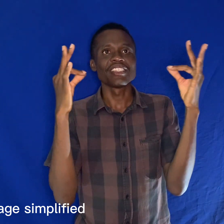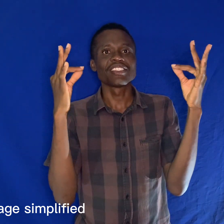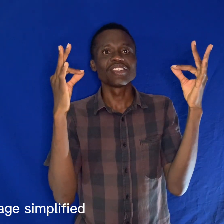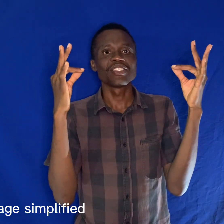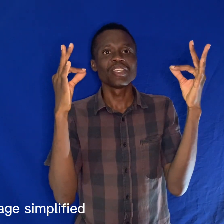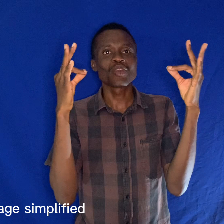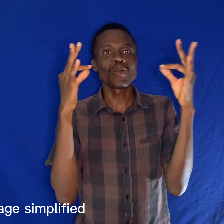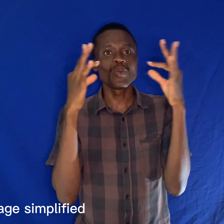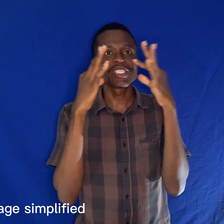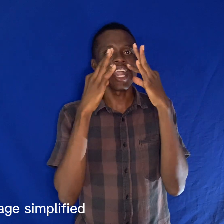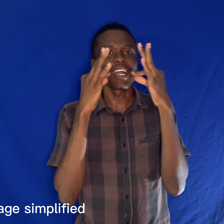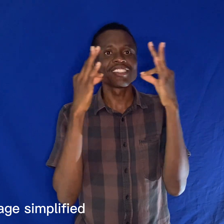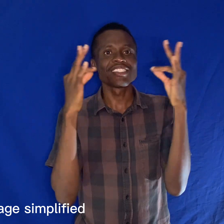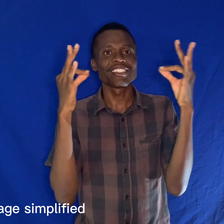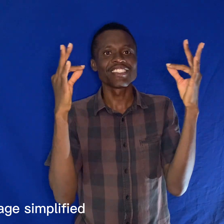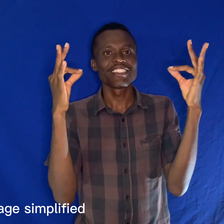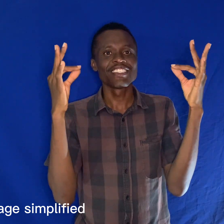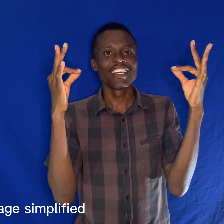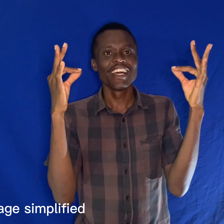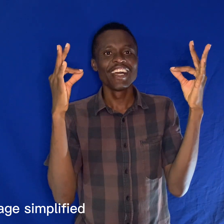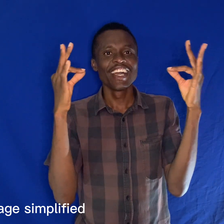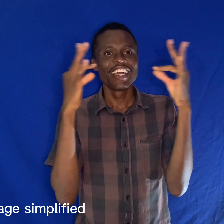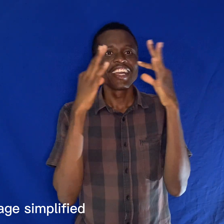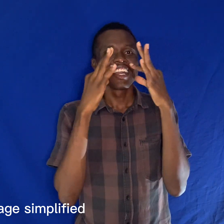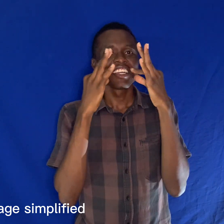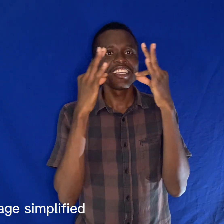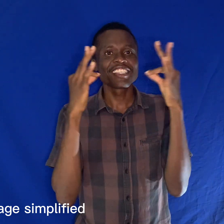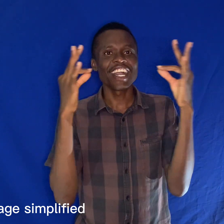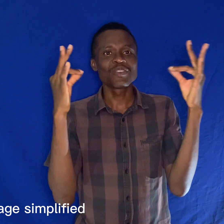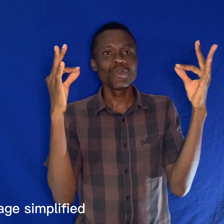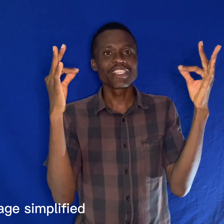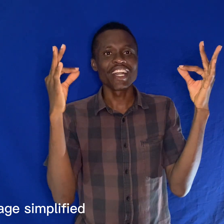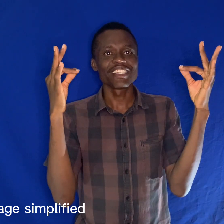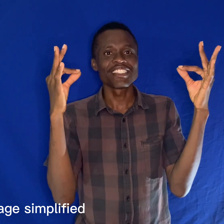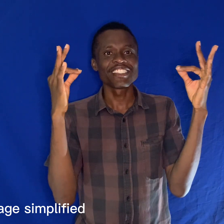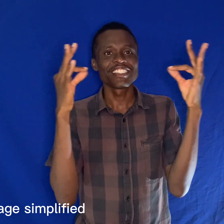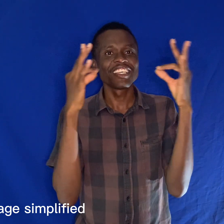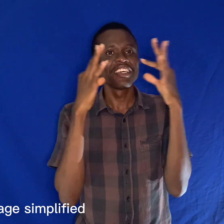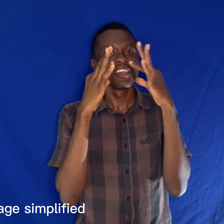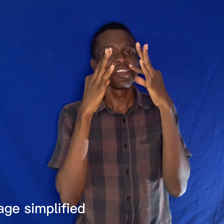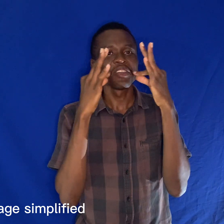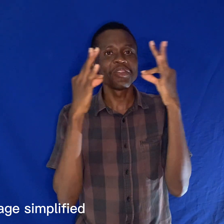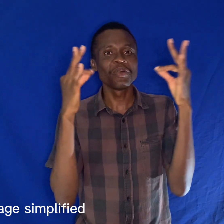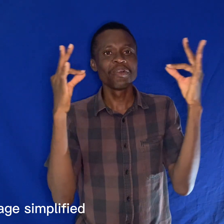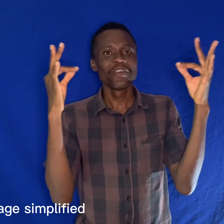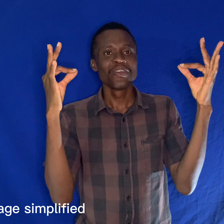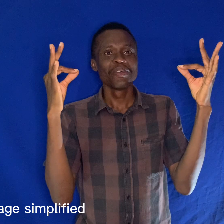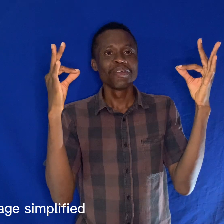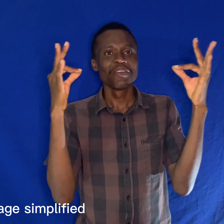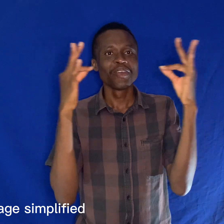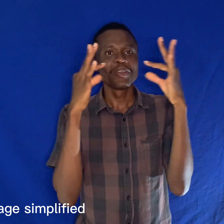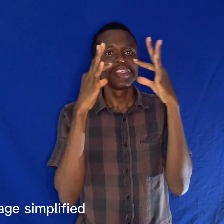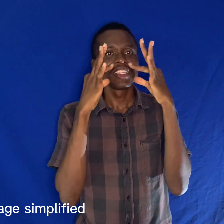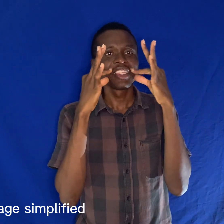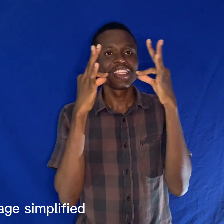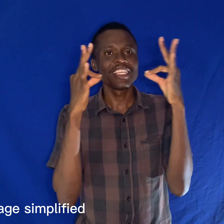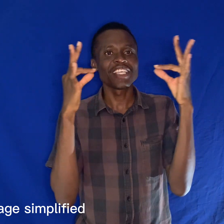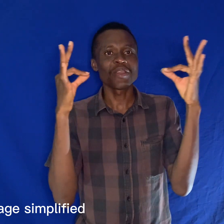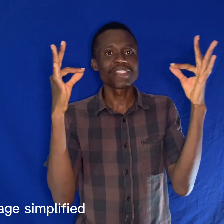Yes, it's called whiskers. Yes, cat whiskers. You know, this is how you sign